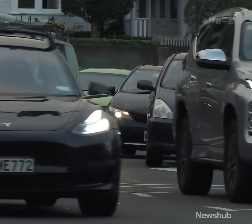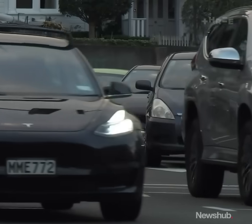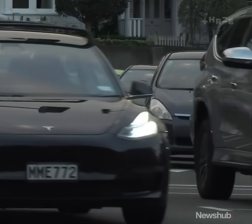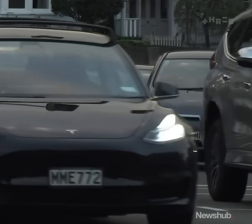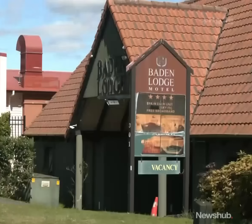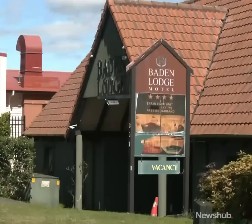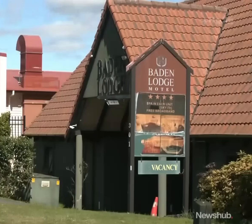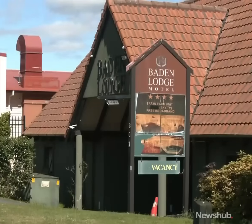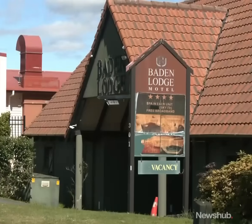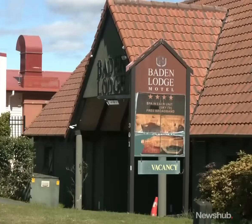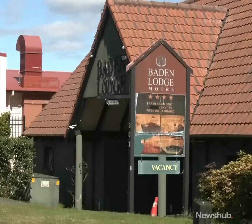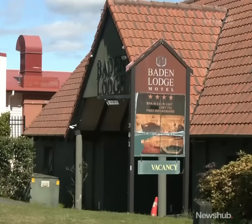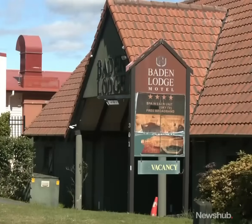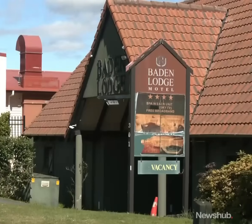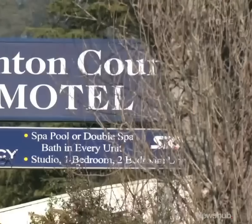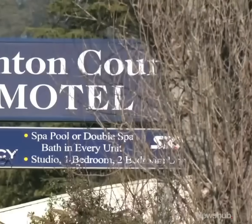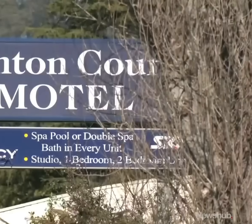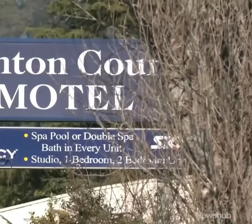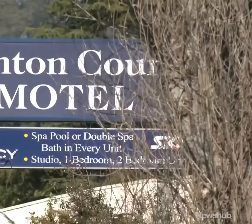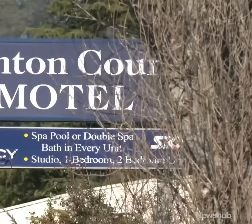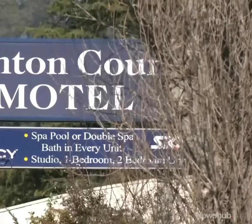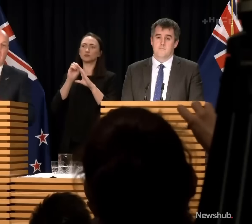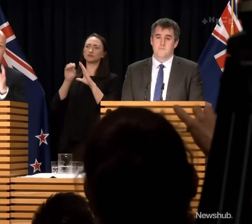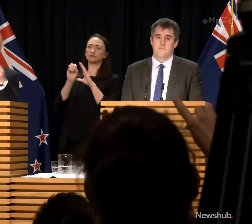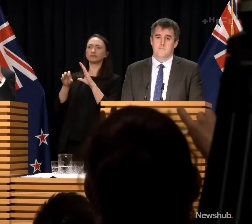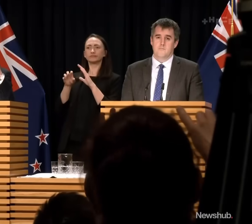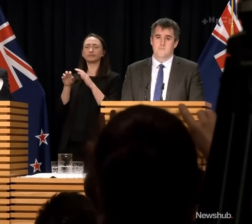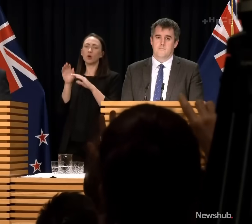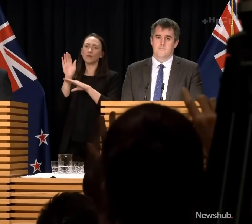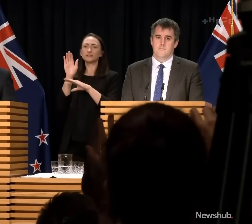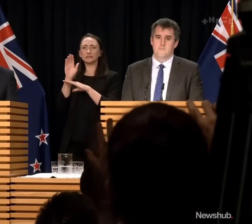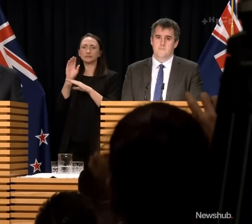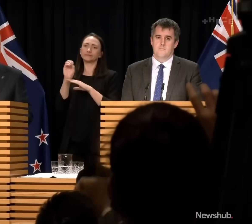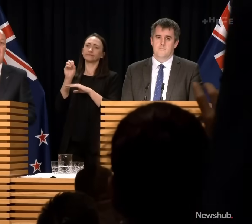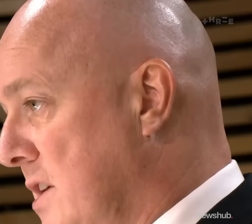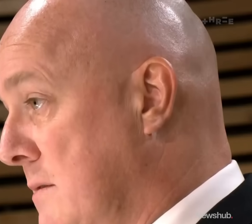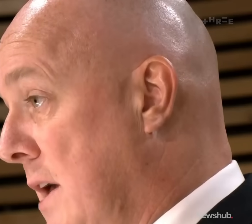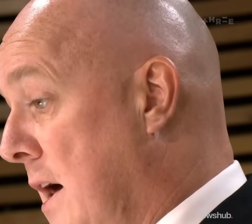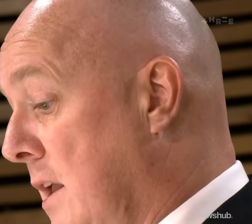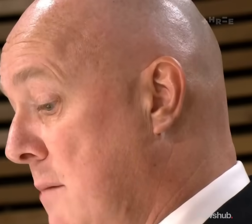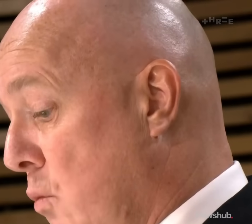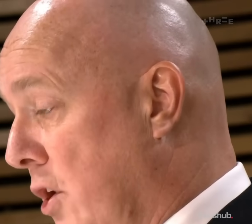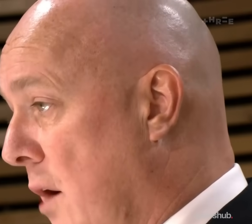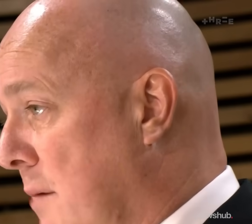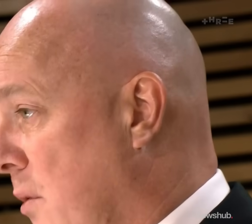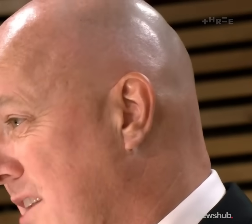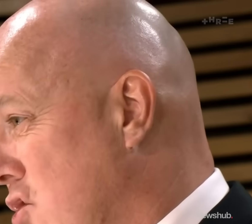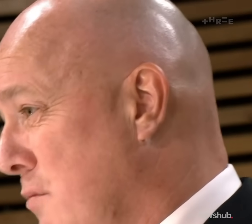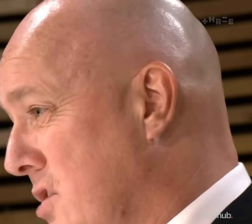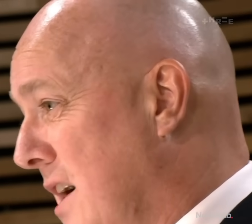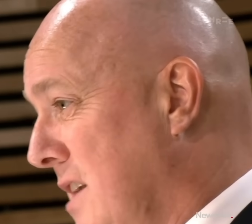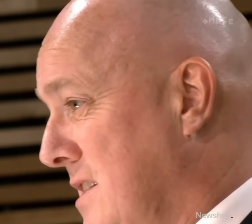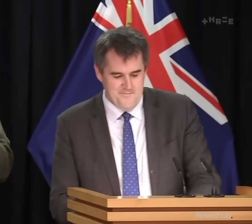a priority track to get emergency housing tenants into homes, and taking steps to extend breast cancer screening to those up to